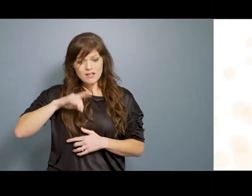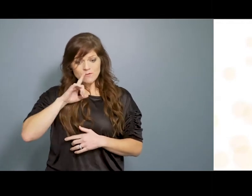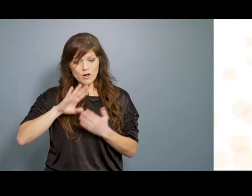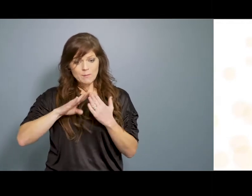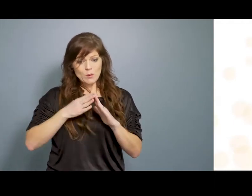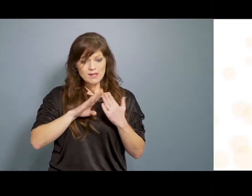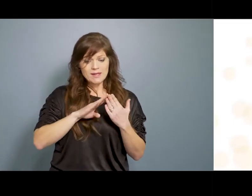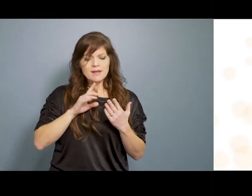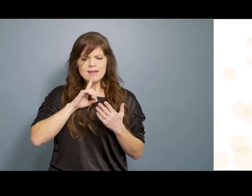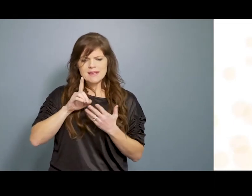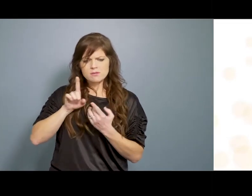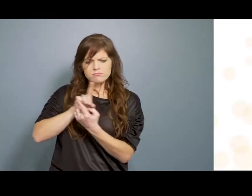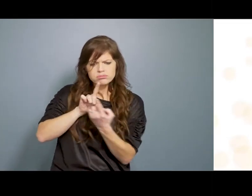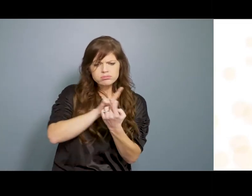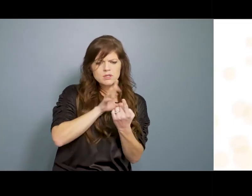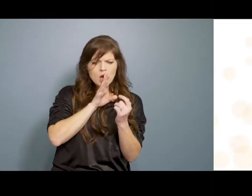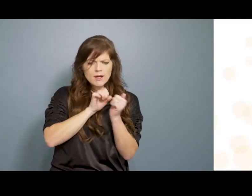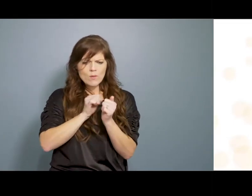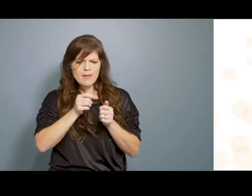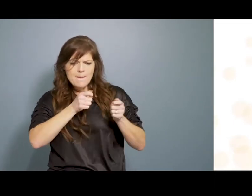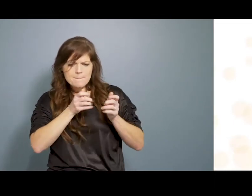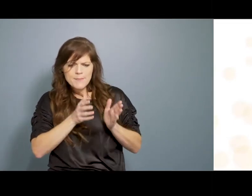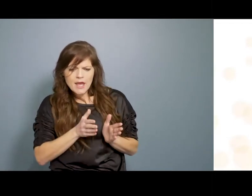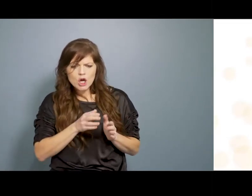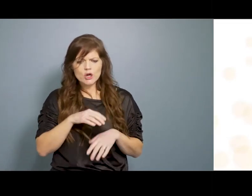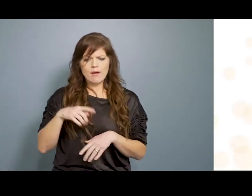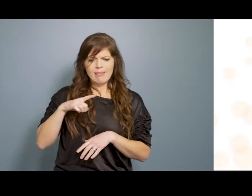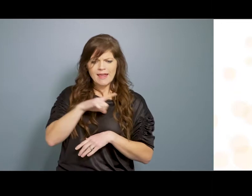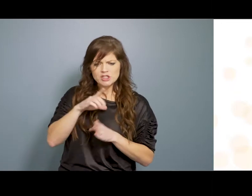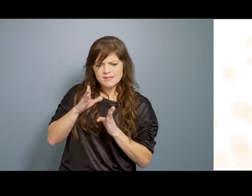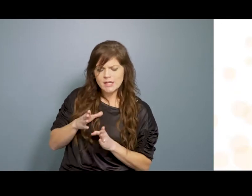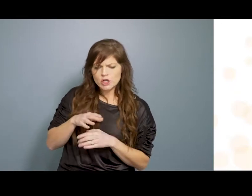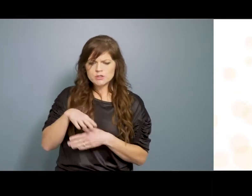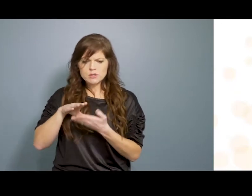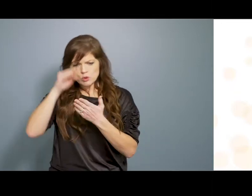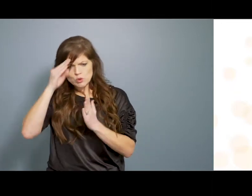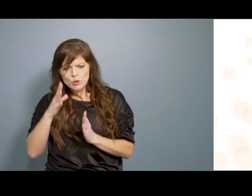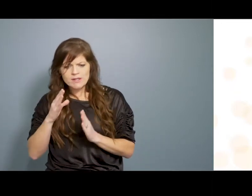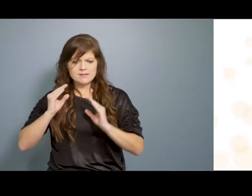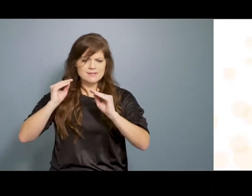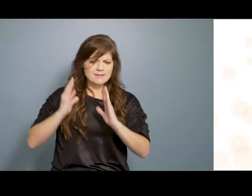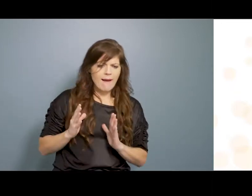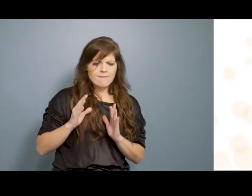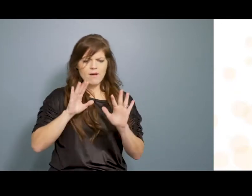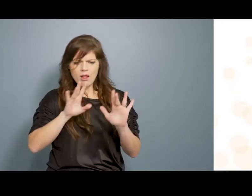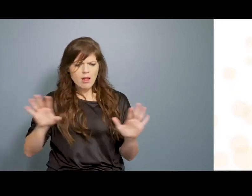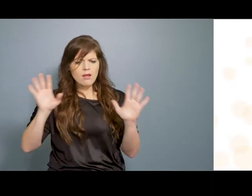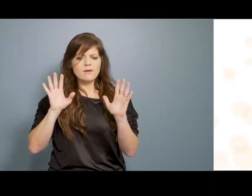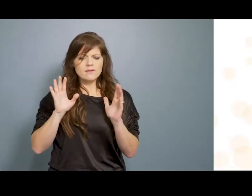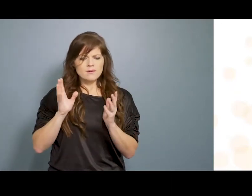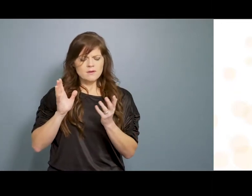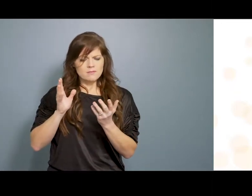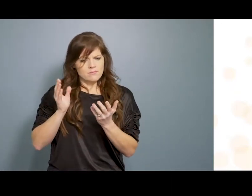to community members, mayors, business people, legislators, students, faculty, staff across the board, the